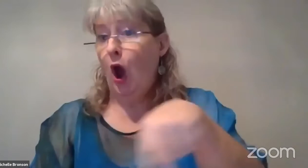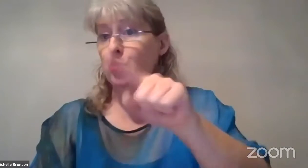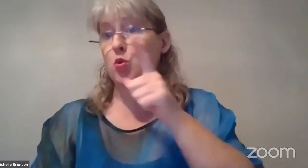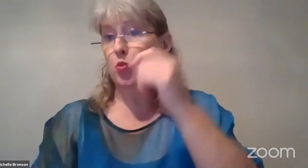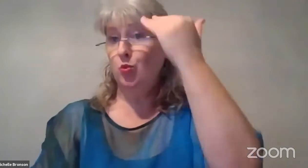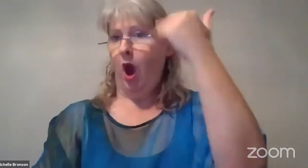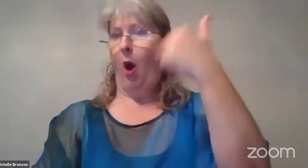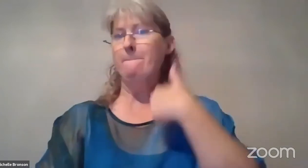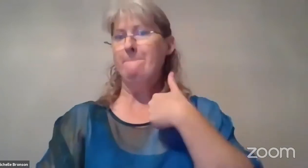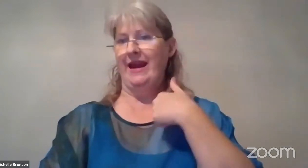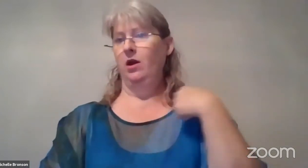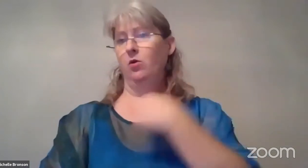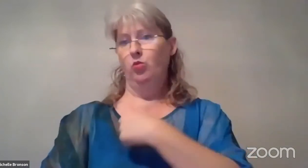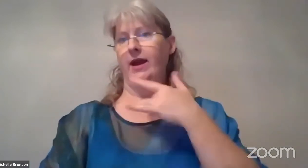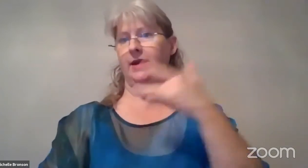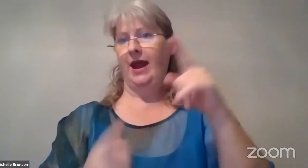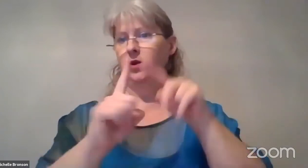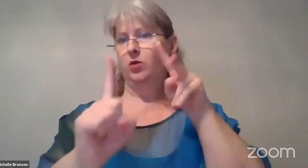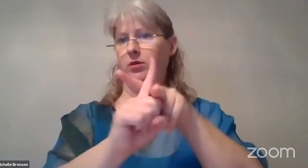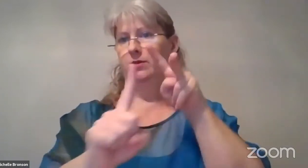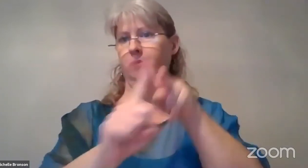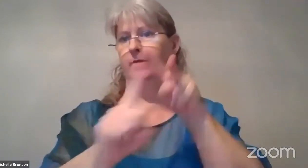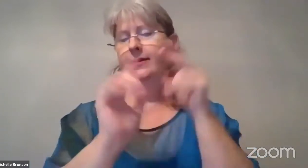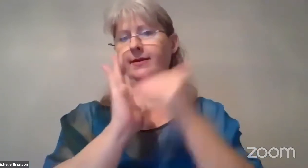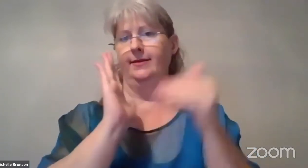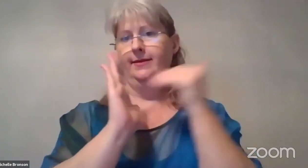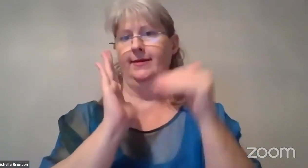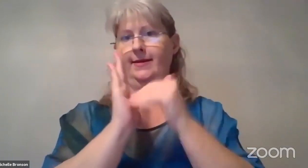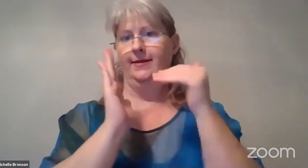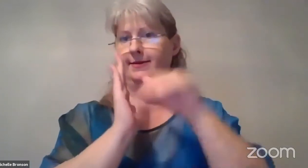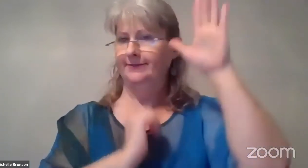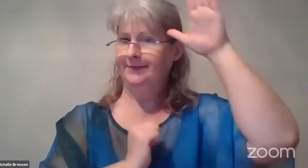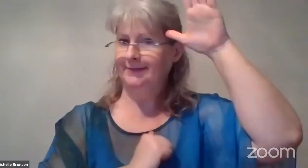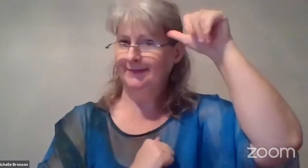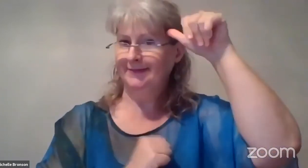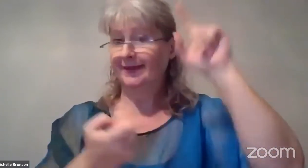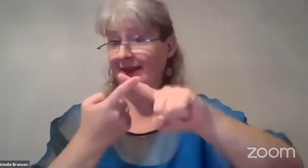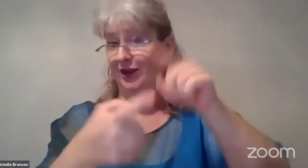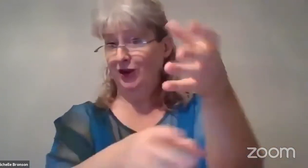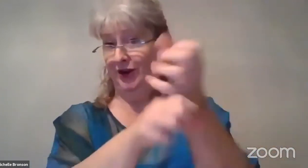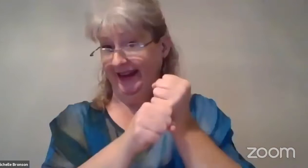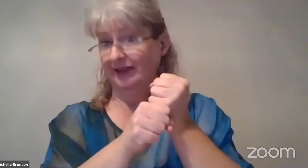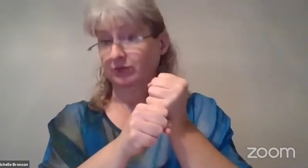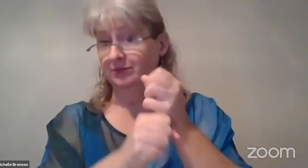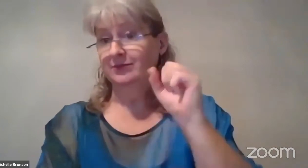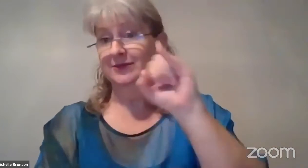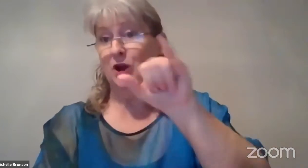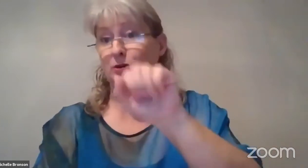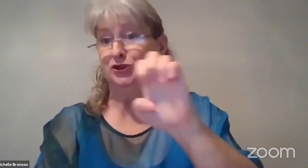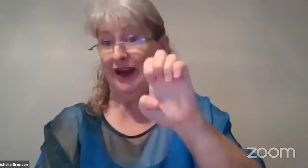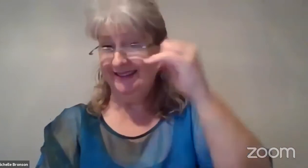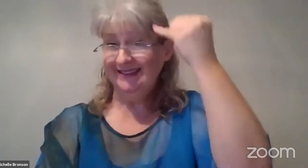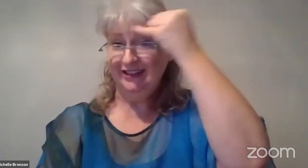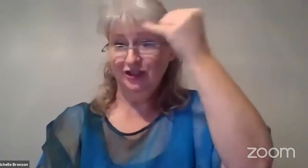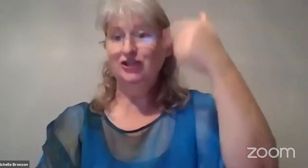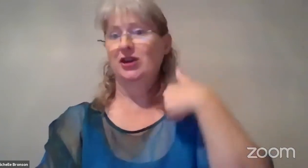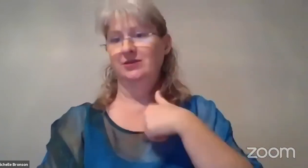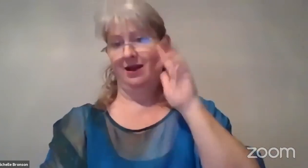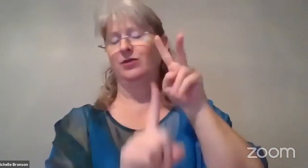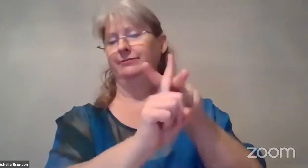Program. But those who know me know that we will apply. We are persistent and we continue to apply until